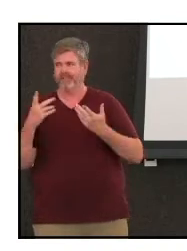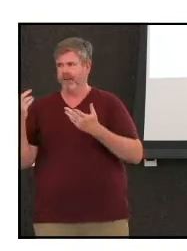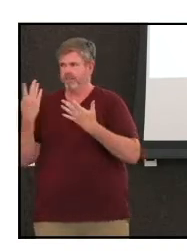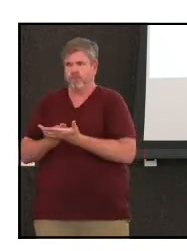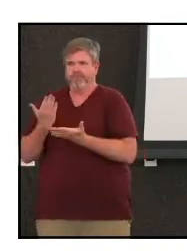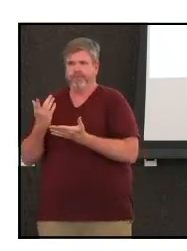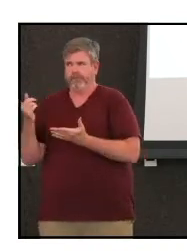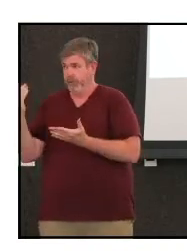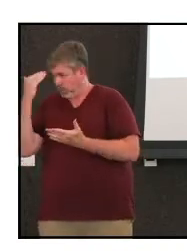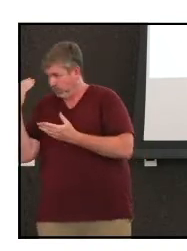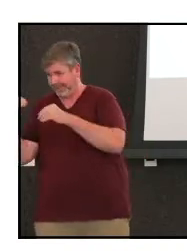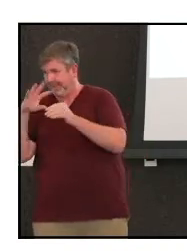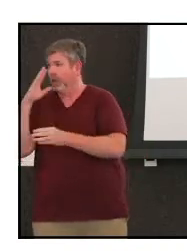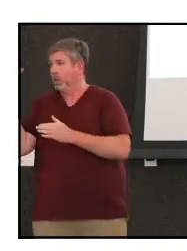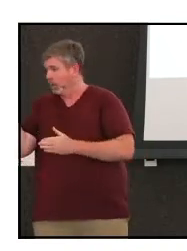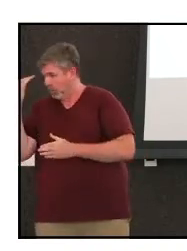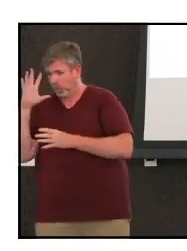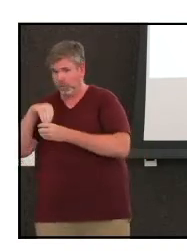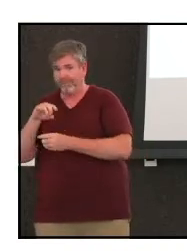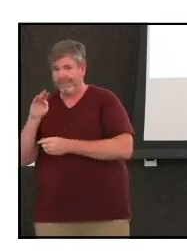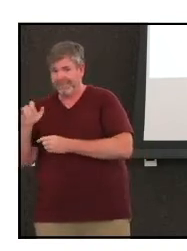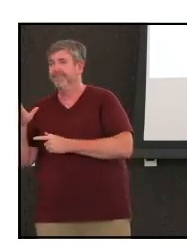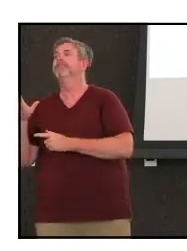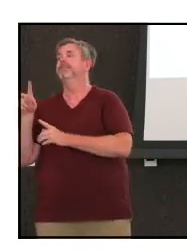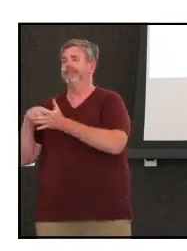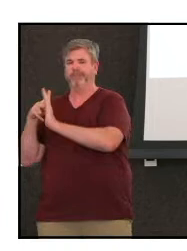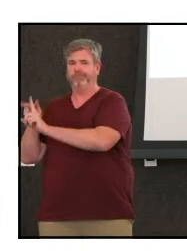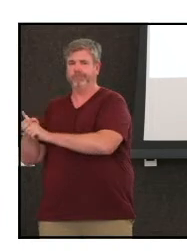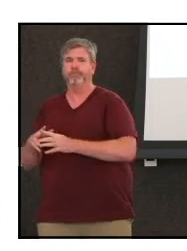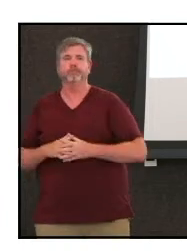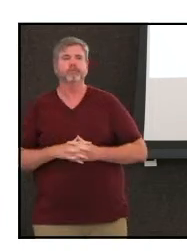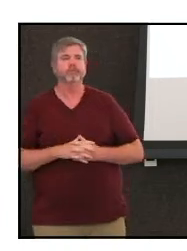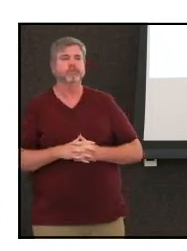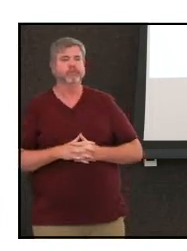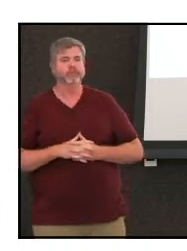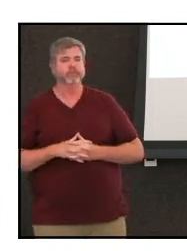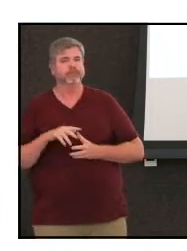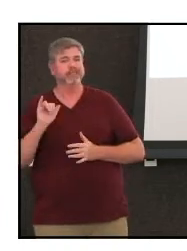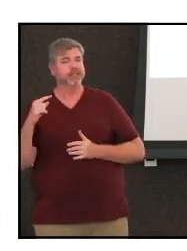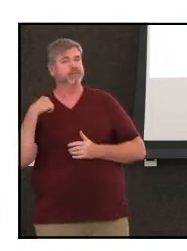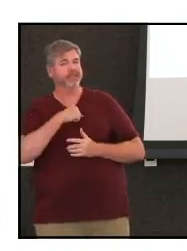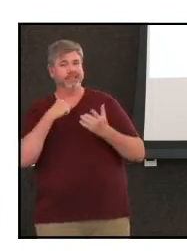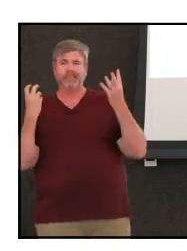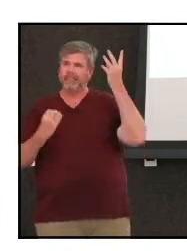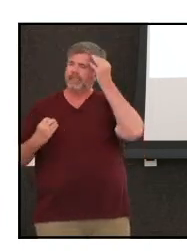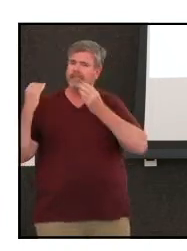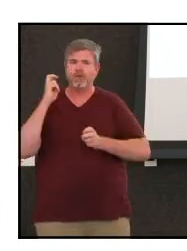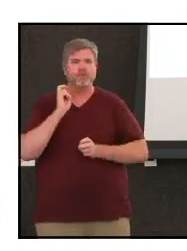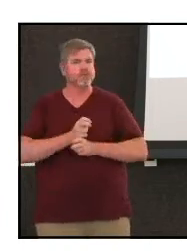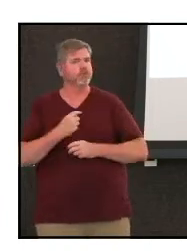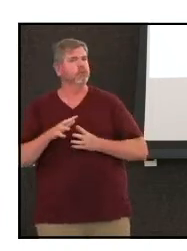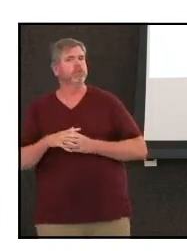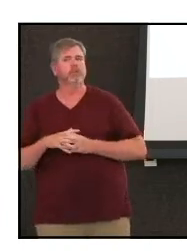understand the gravity of a decision like this. This is not something that we ultimately do lightly because of all that a murder charge